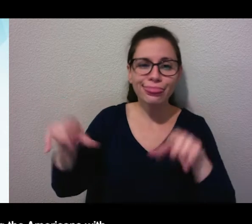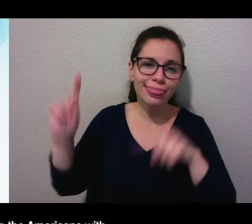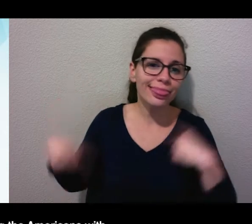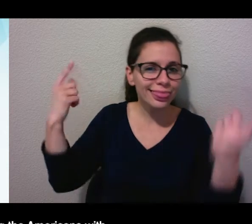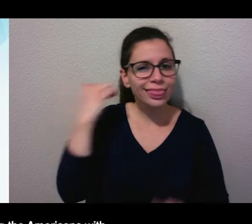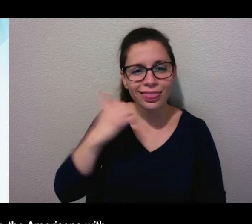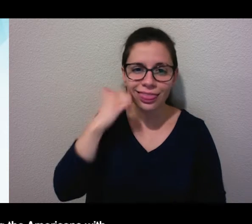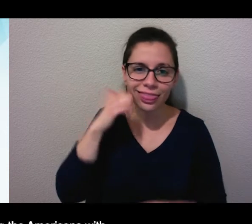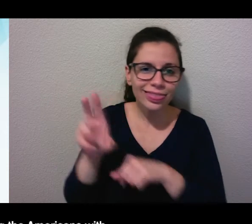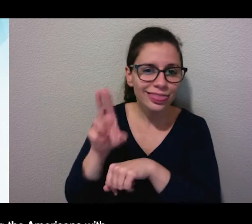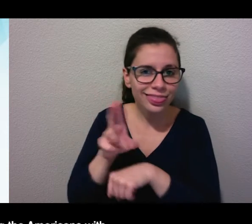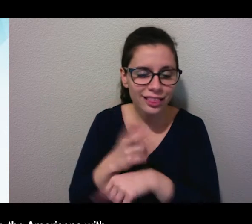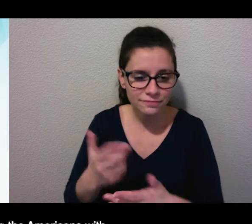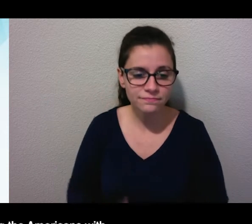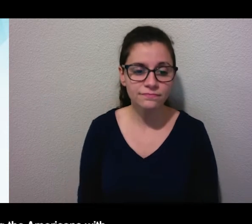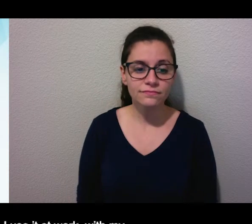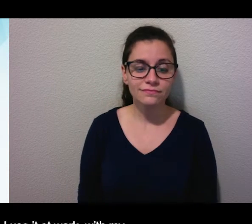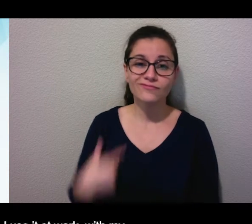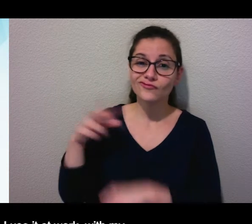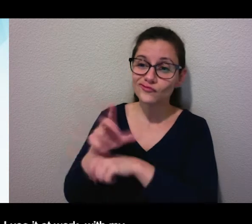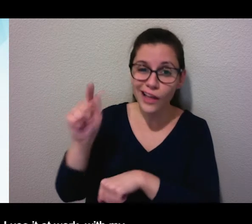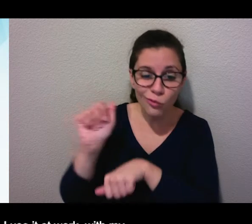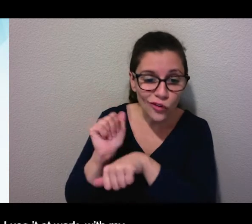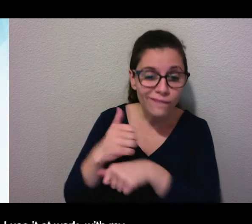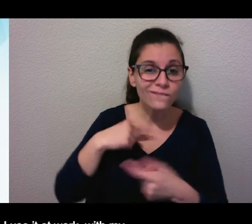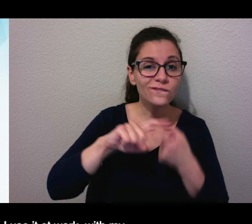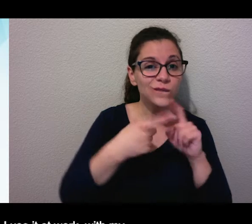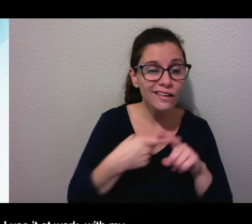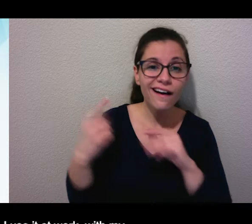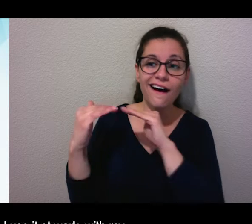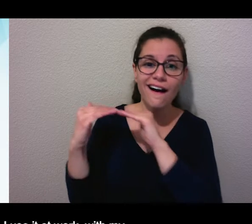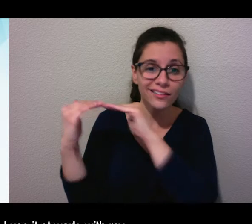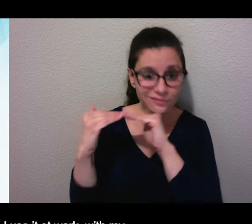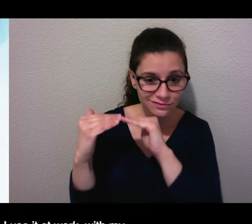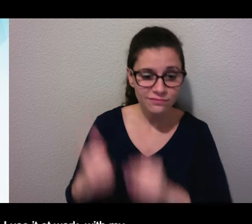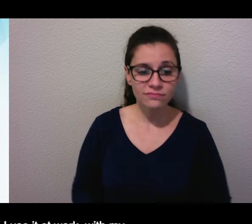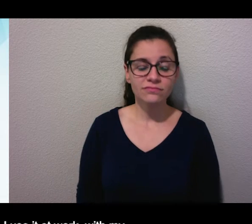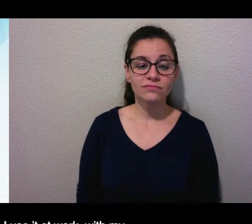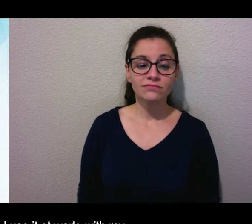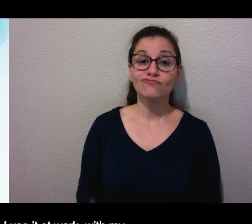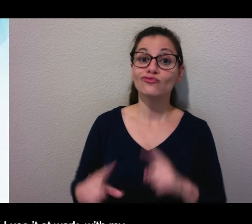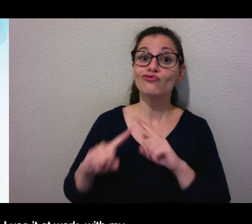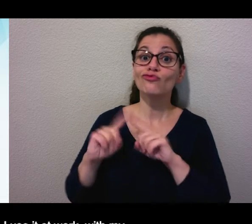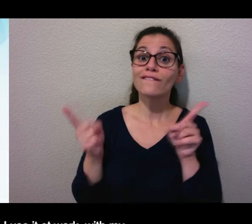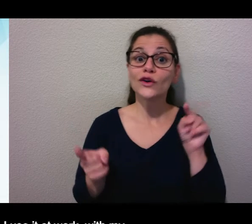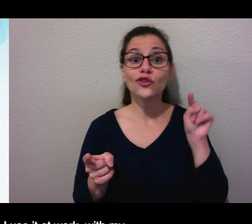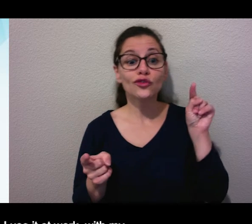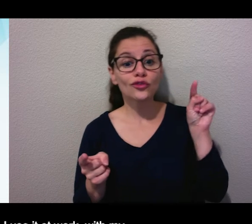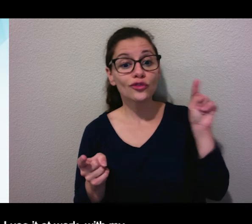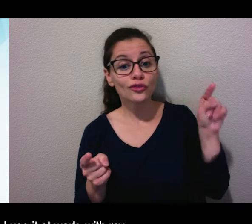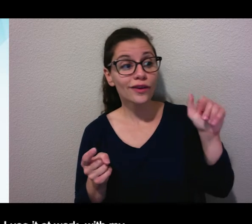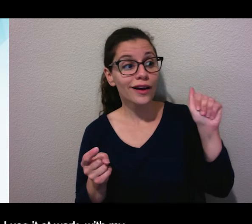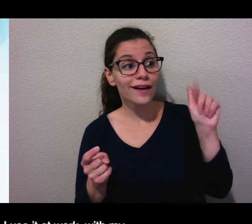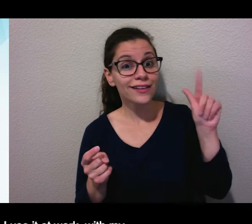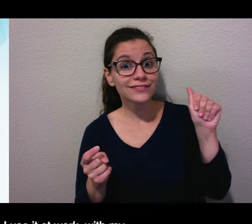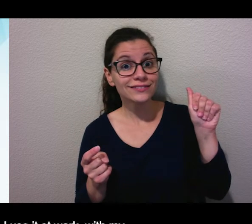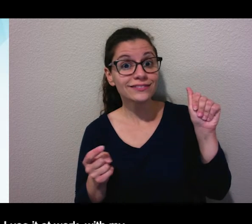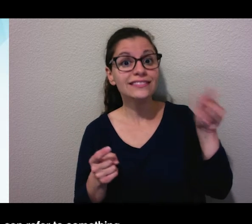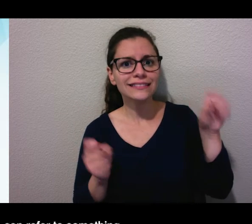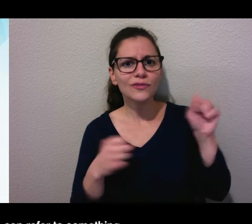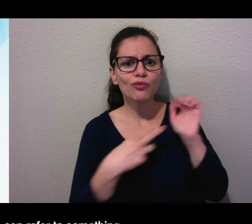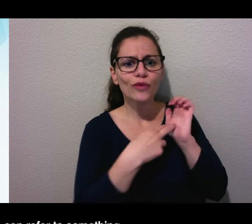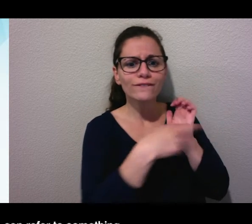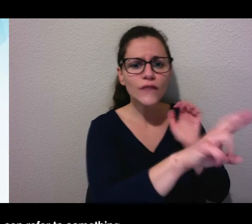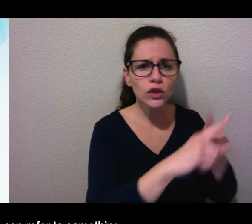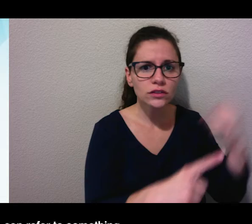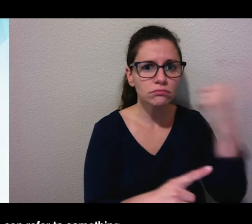with Disabilities Act. The ADA is a part of my everyday lingo. I use it at work, with my friends,